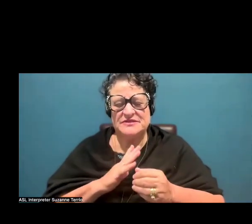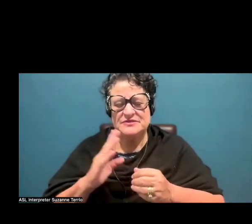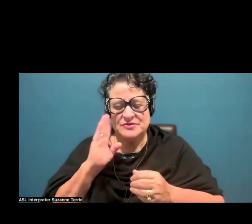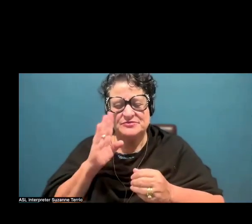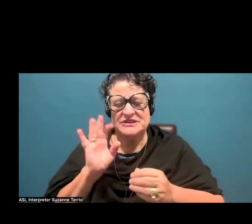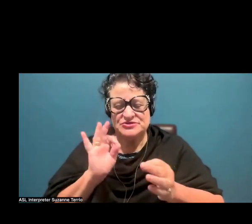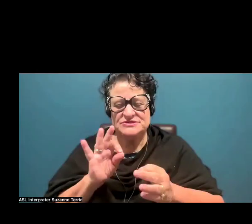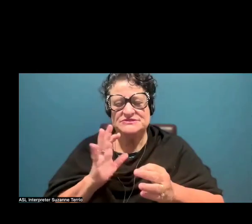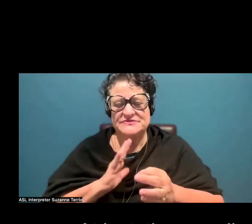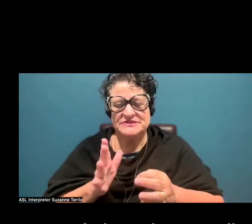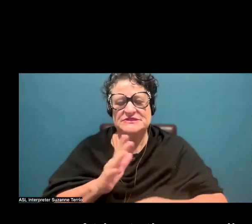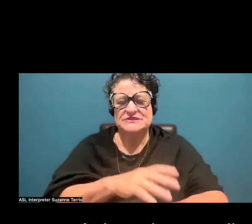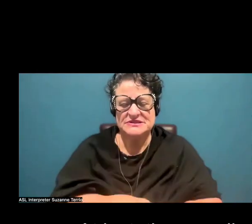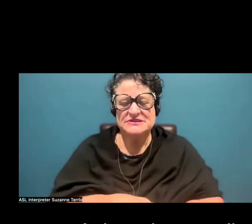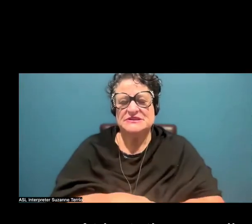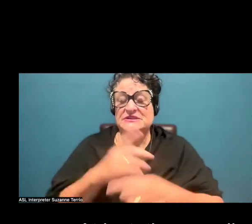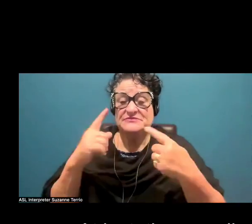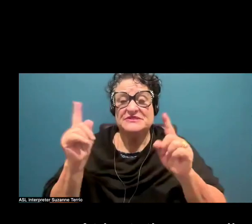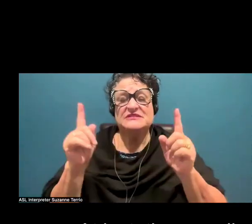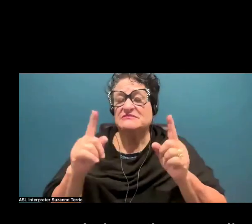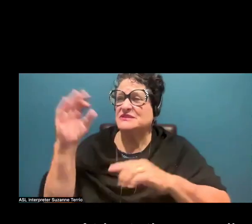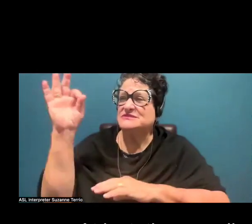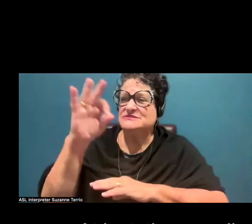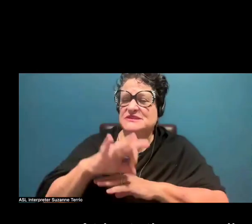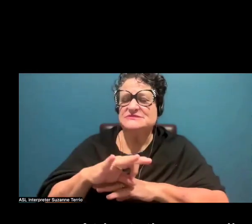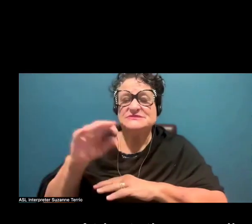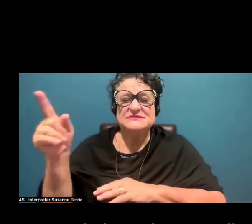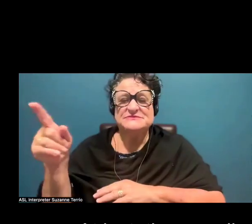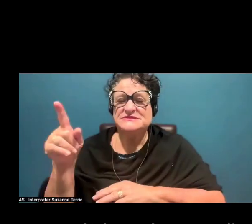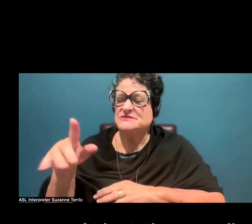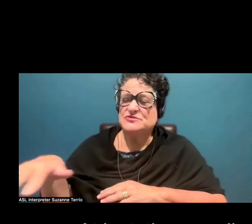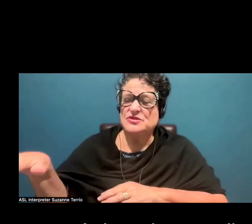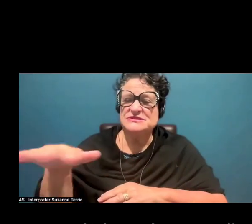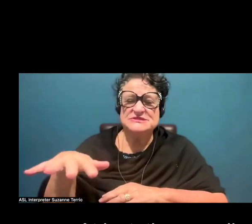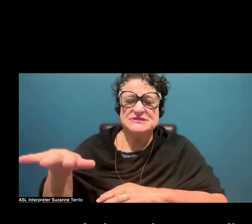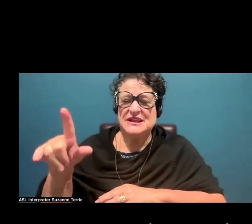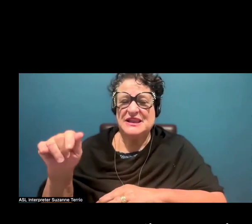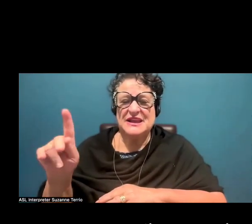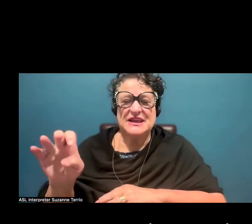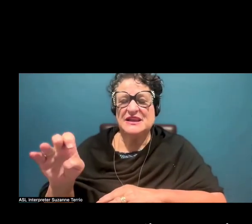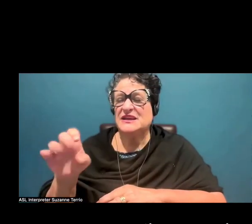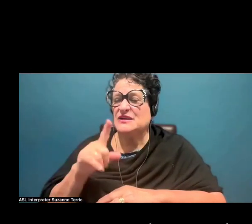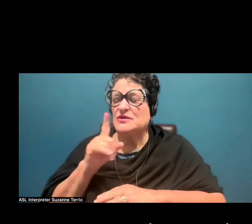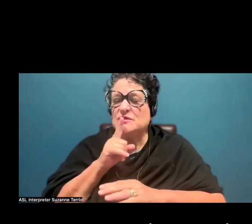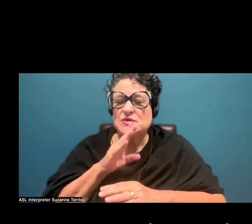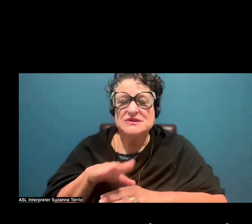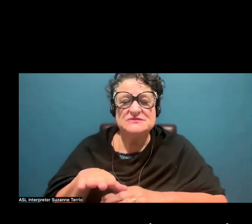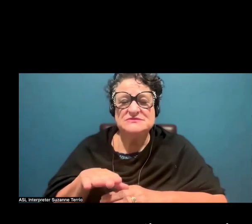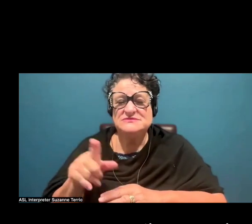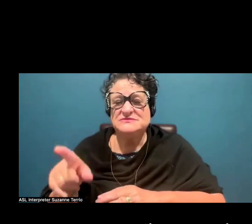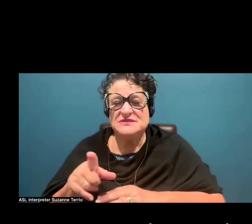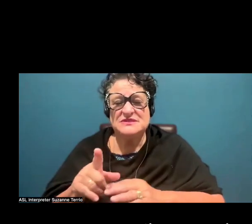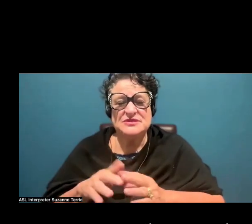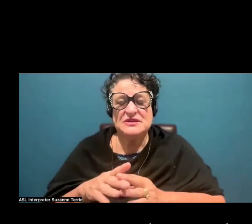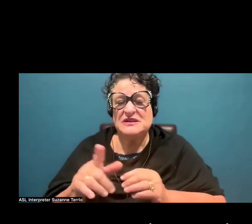fine. At last, the sun slips behind the canyon ridge across the lake, a crystal hush over the crowd as I sit between